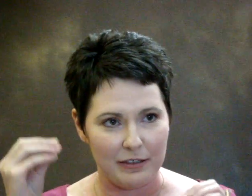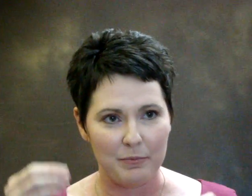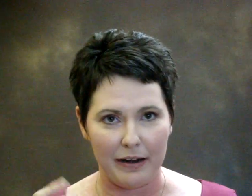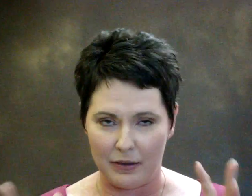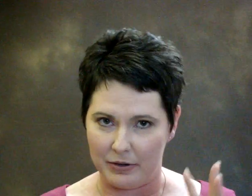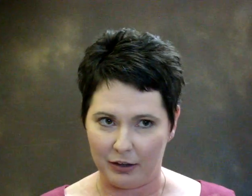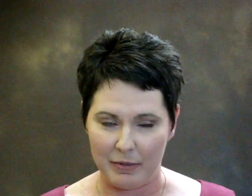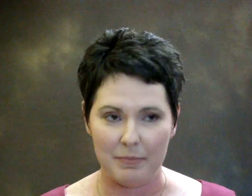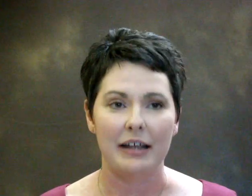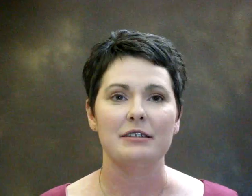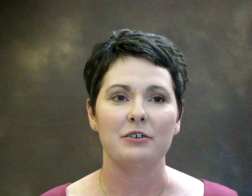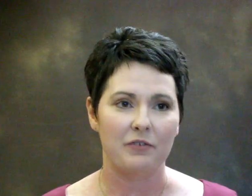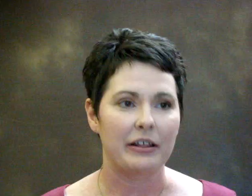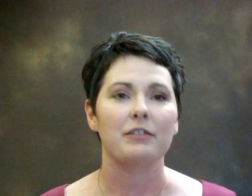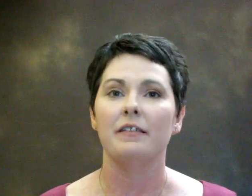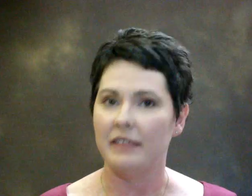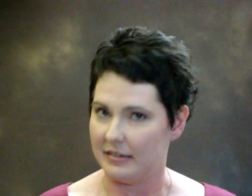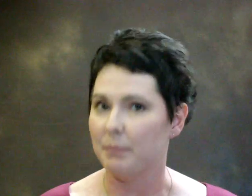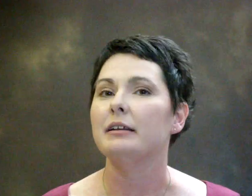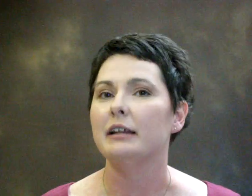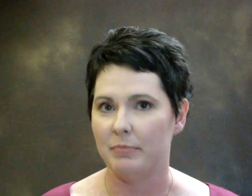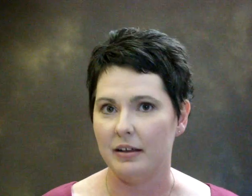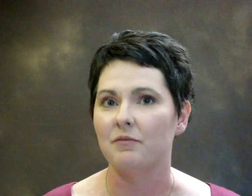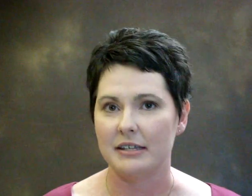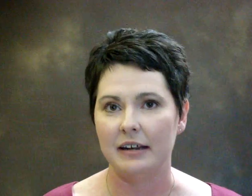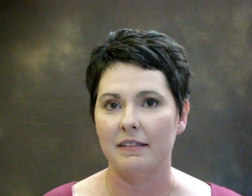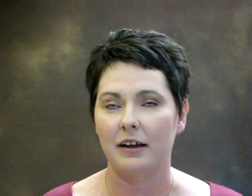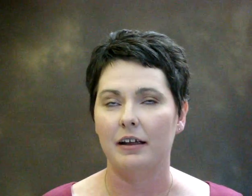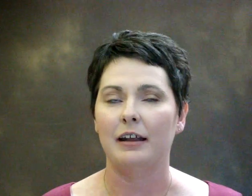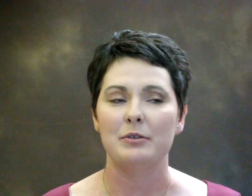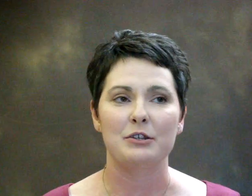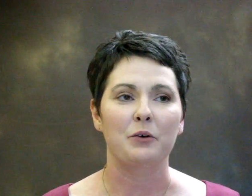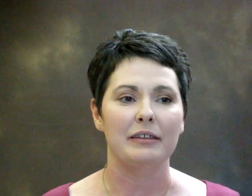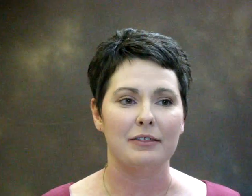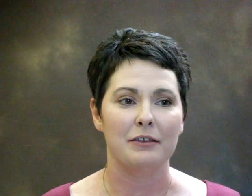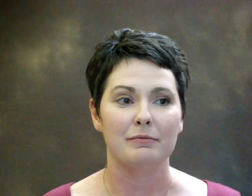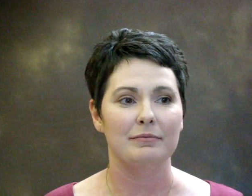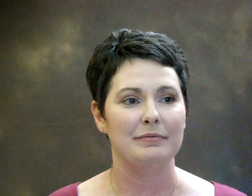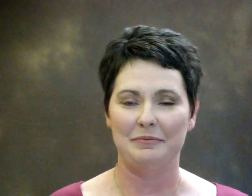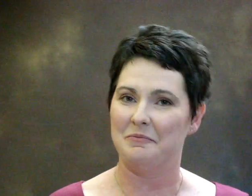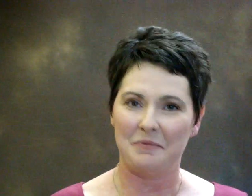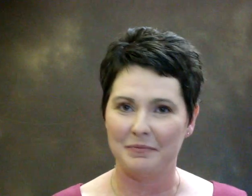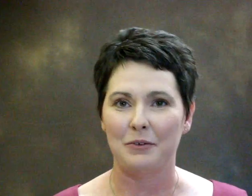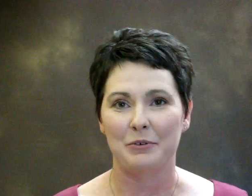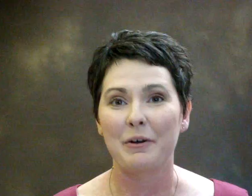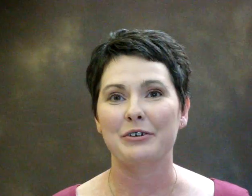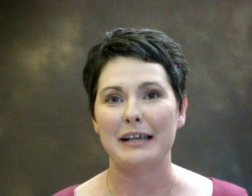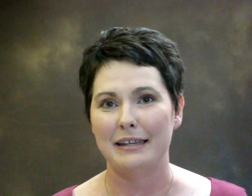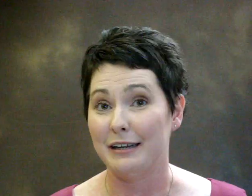the brain, they were telling me, but I still felt like that something needed to be investigated there, and I was told that there were no other tests that need to be